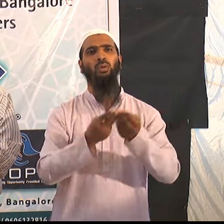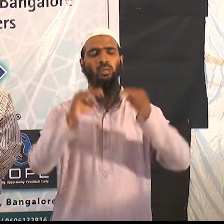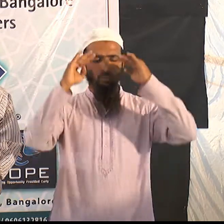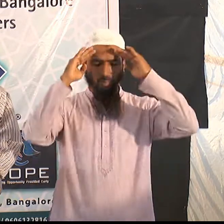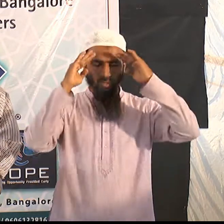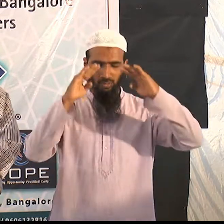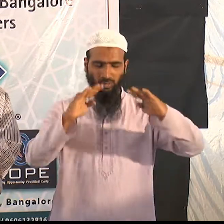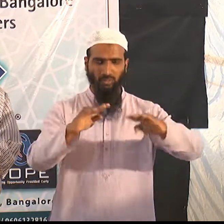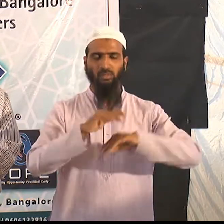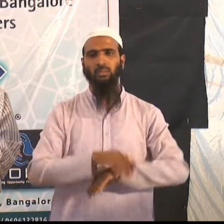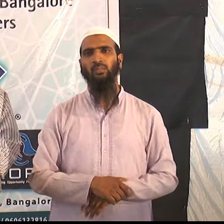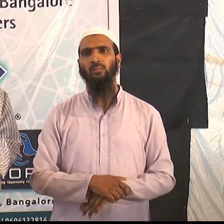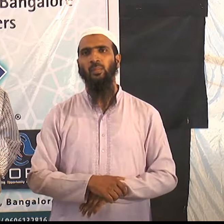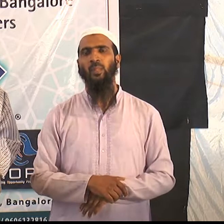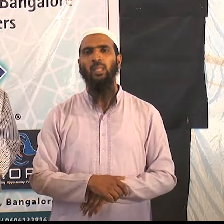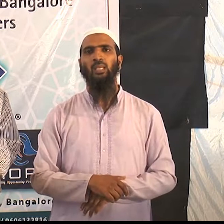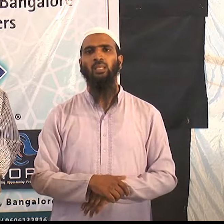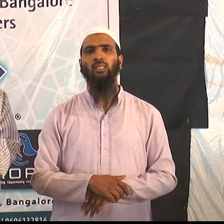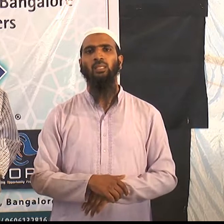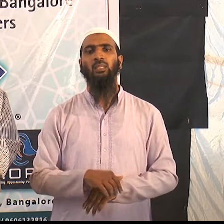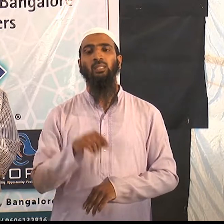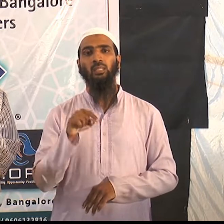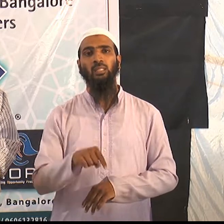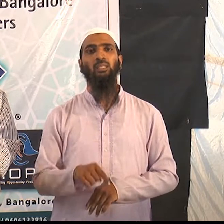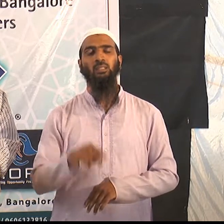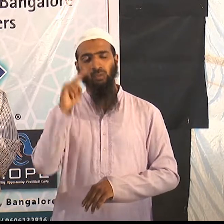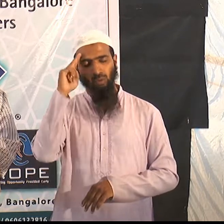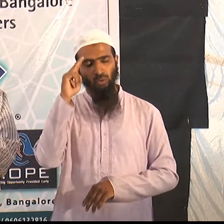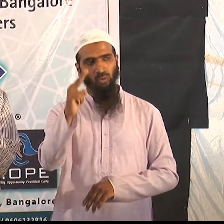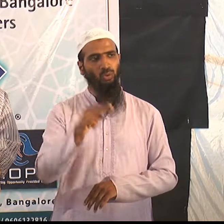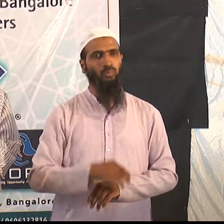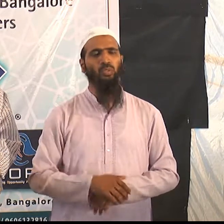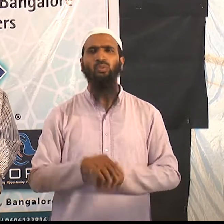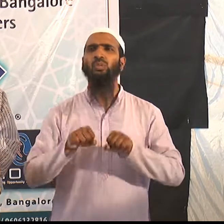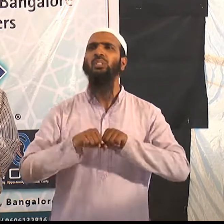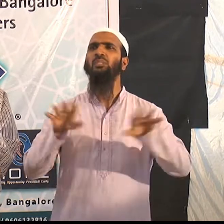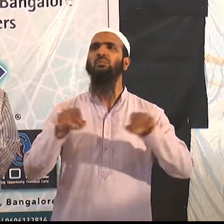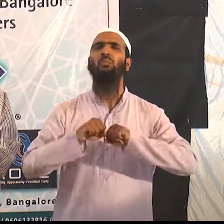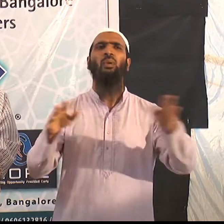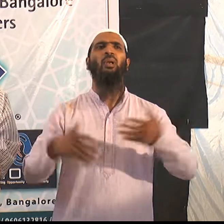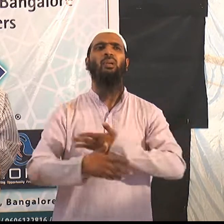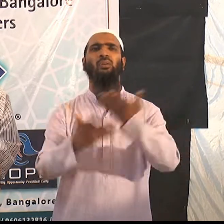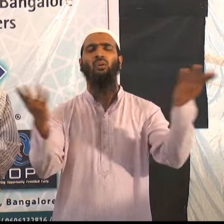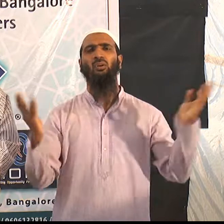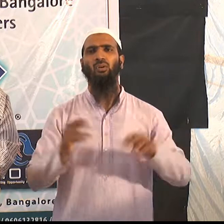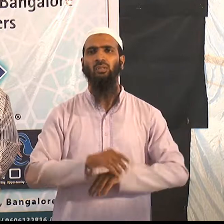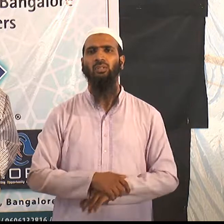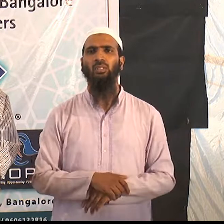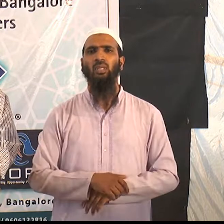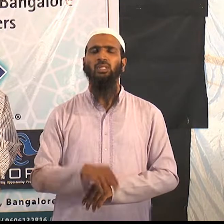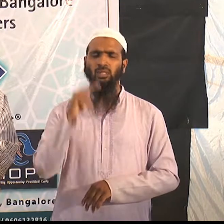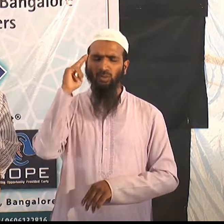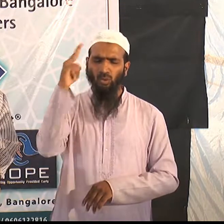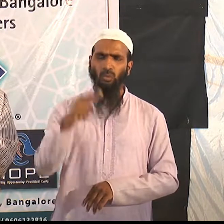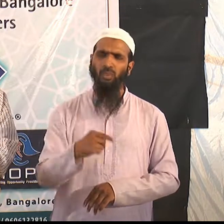for ending tyranny, hatred. This hope is for trusting